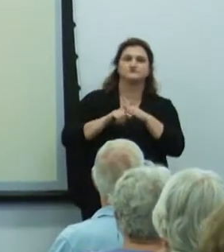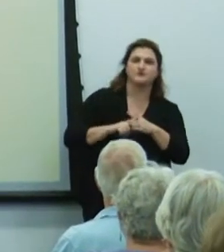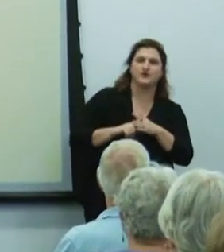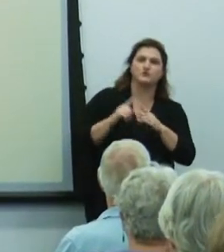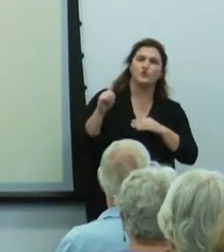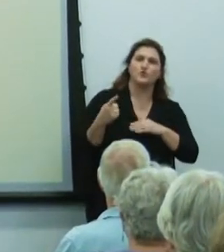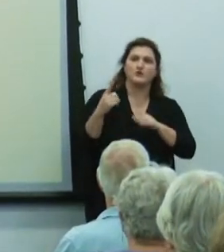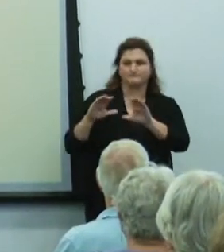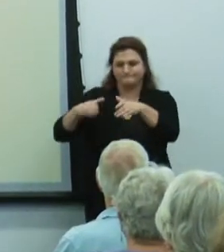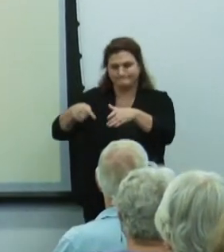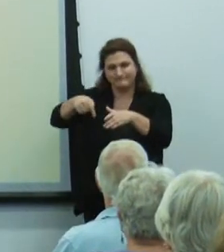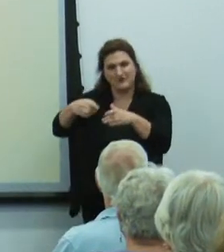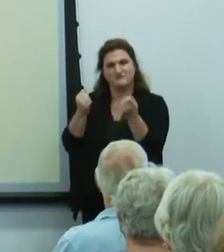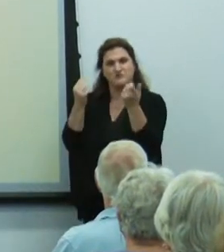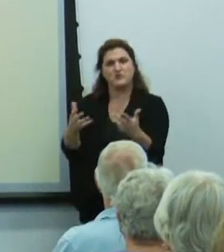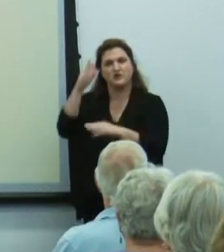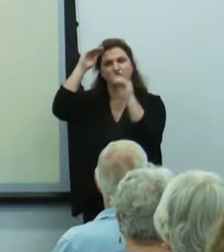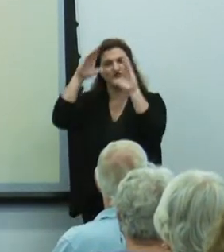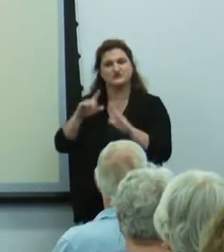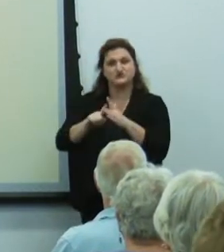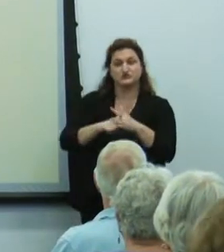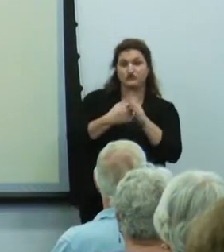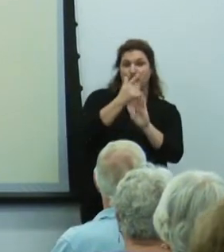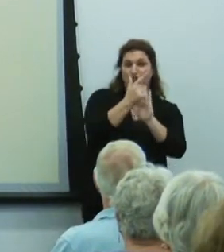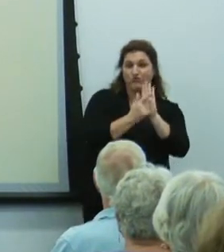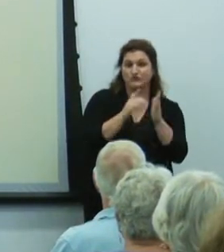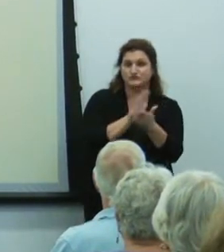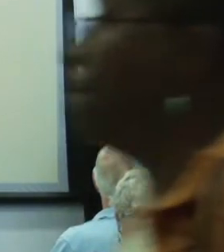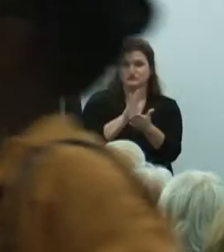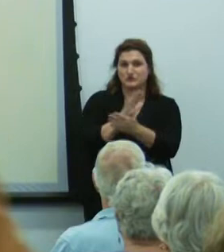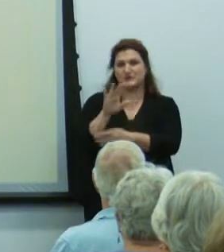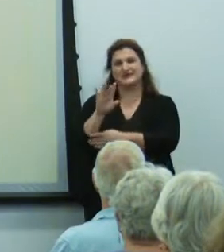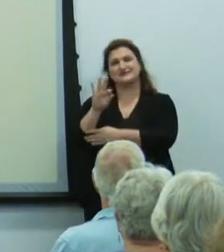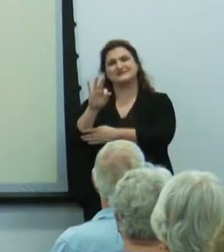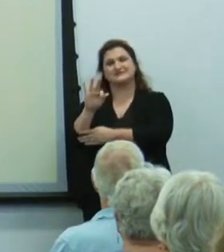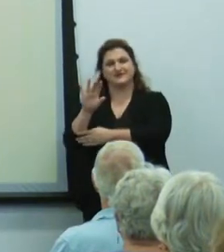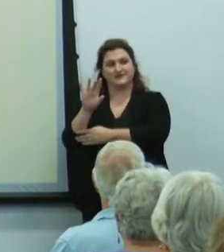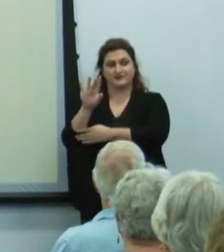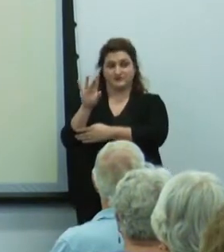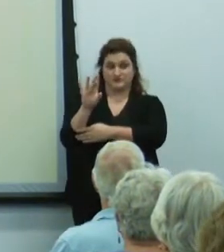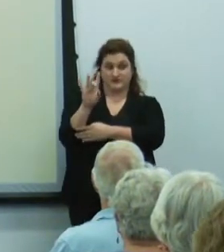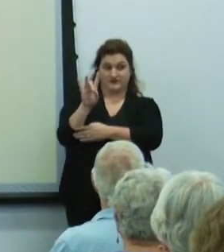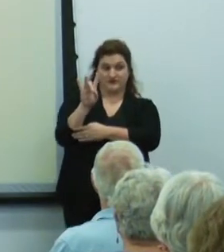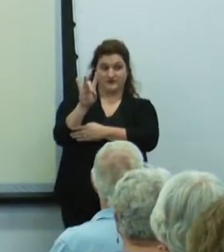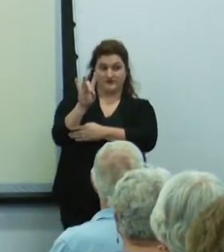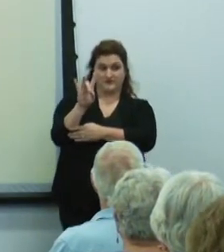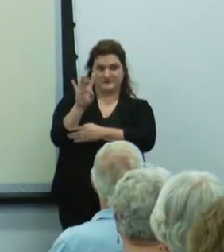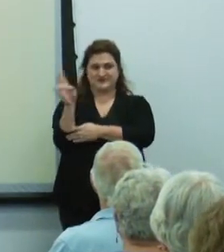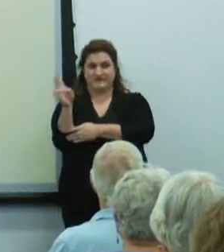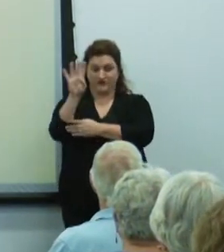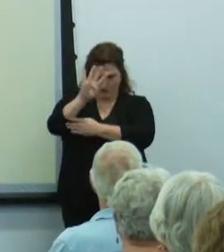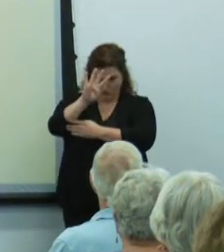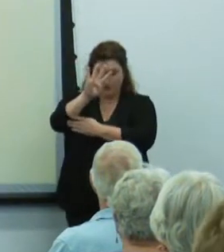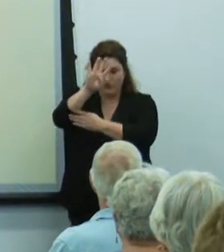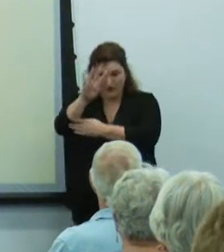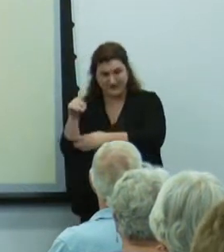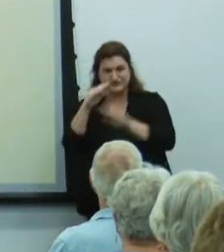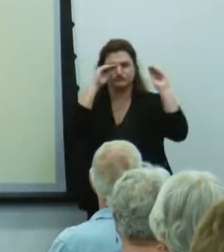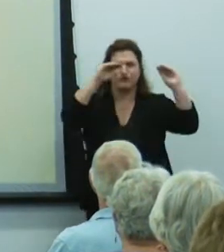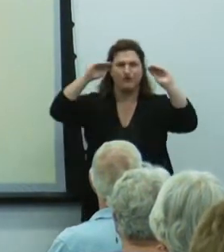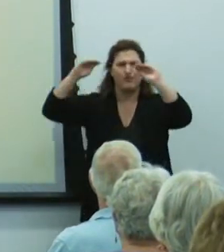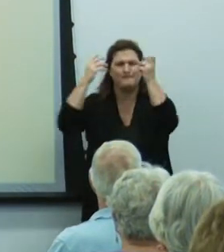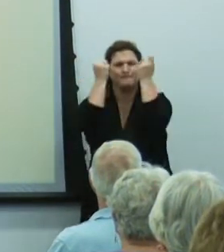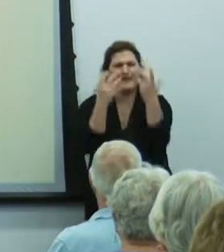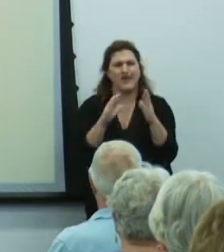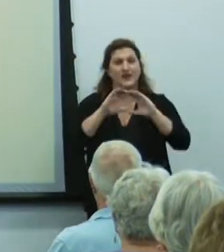1974. He received his undergraduate and law degree from Georgetown University. He has taught many different